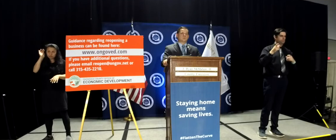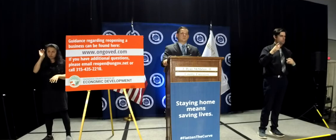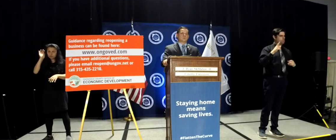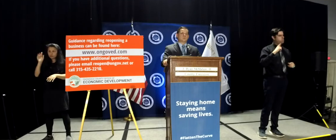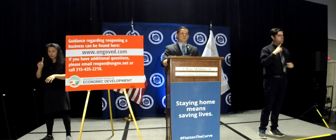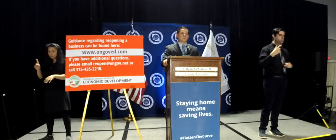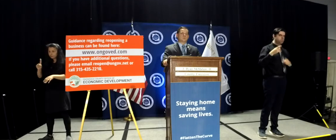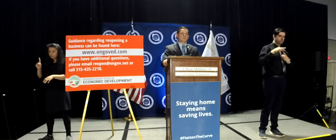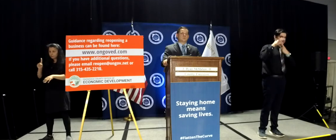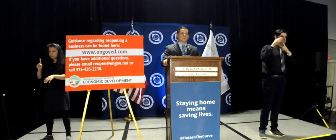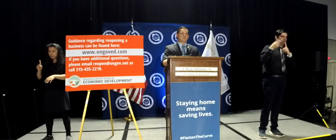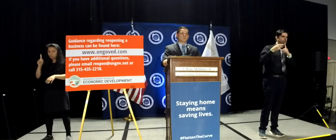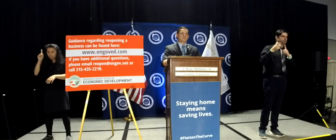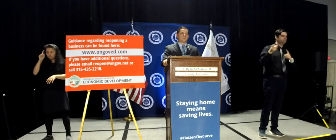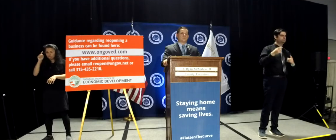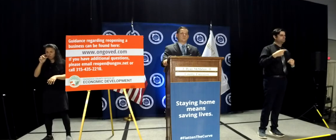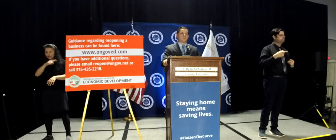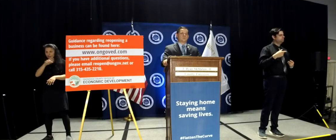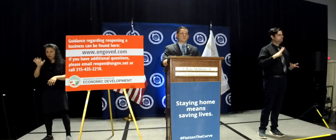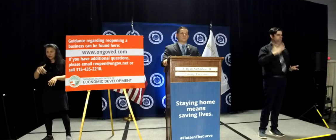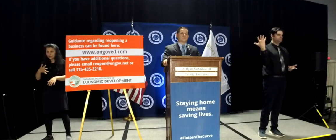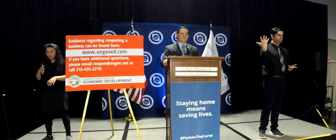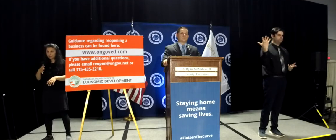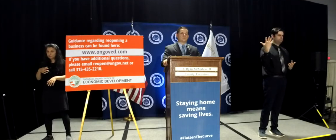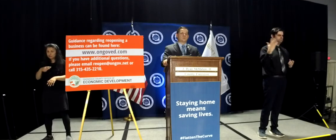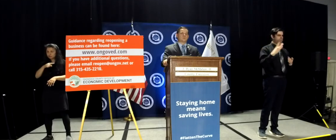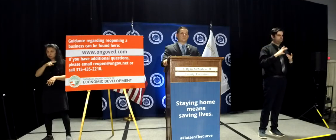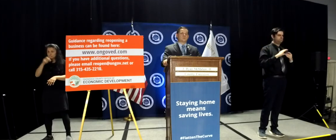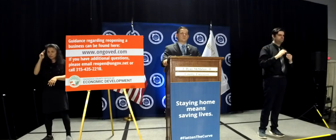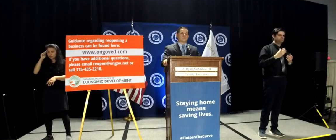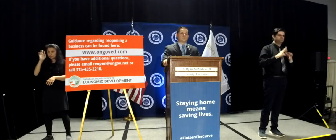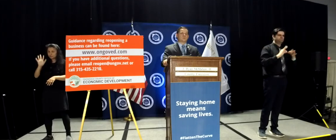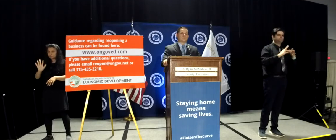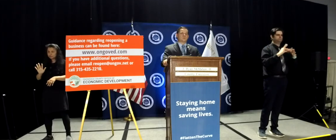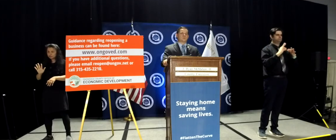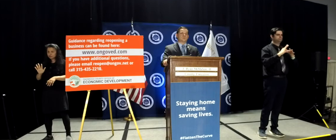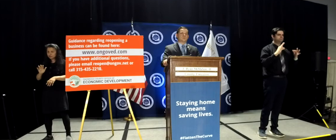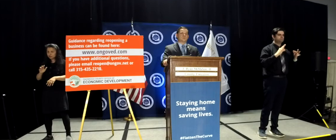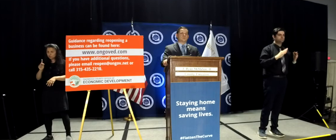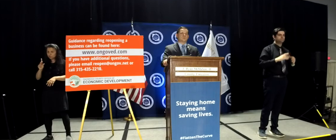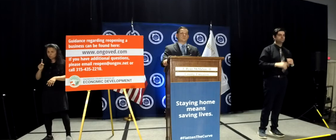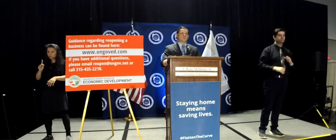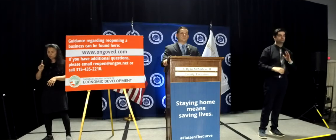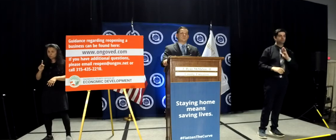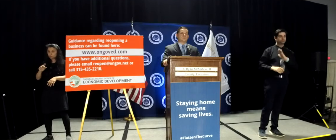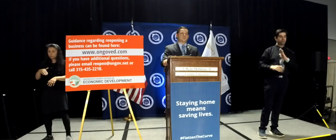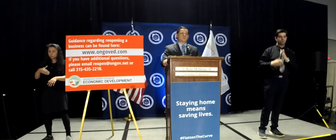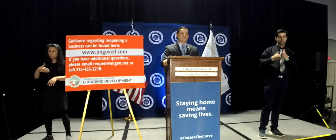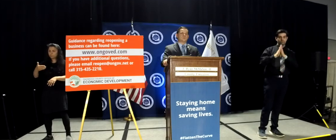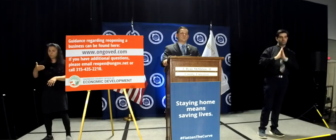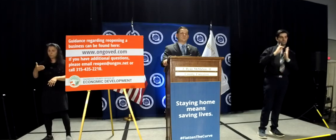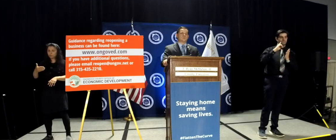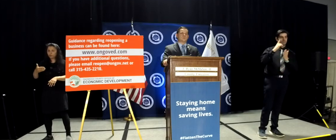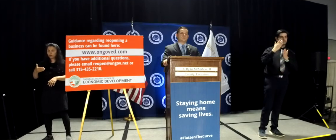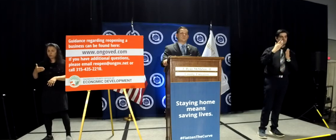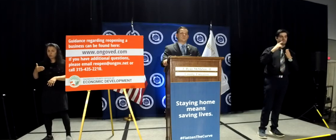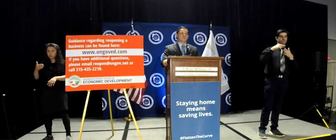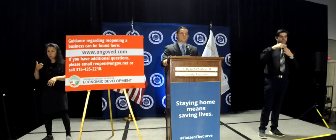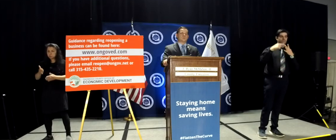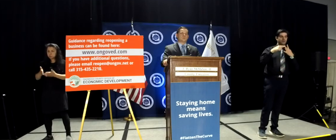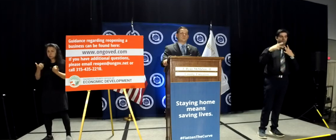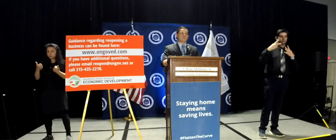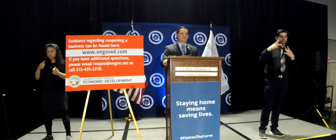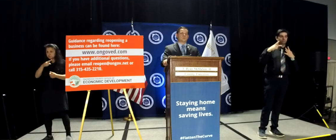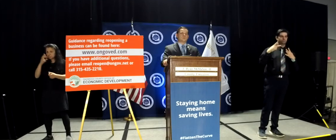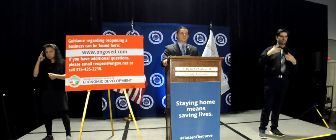last night that your requests for phase 2 to actually happen today, did you have a feeling that that was being